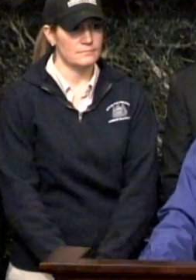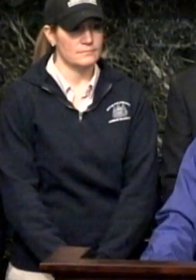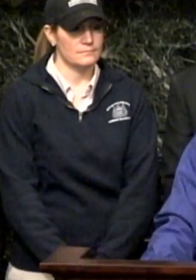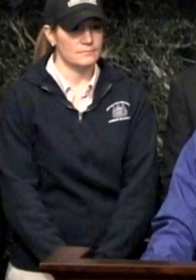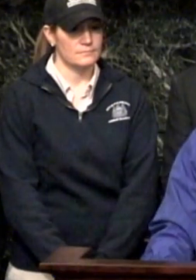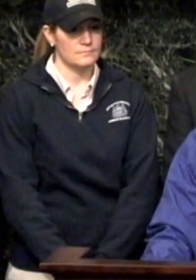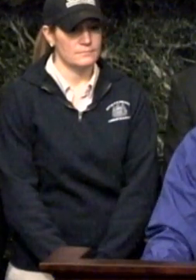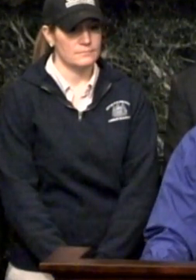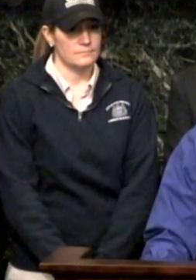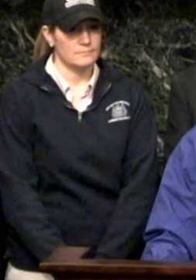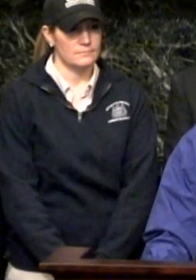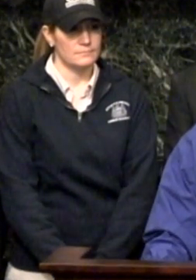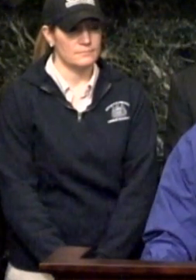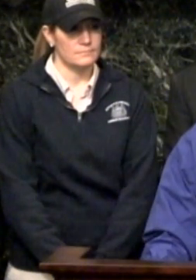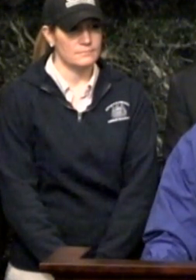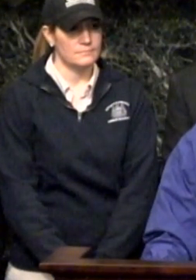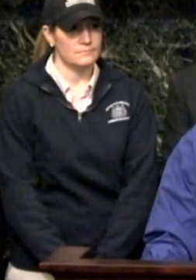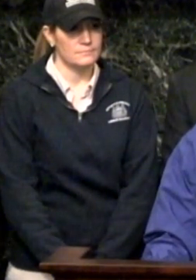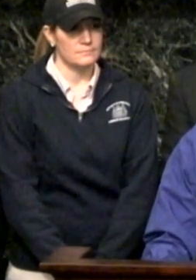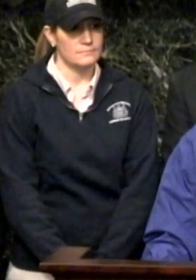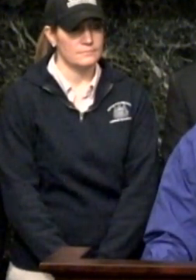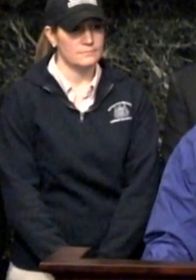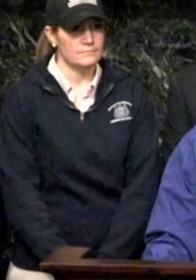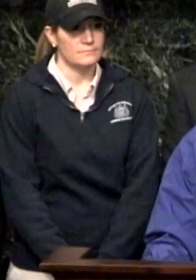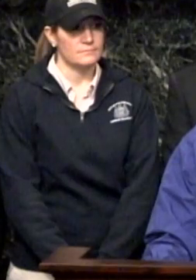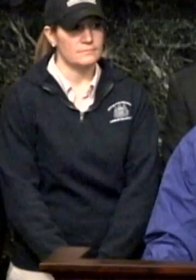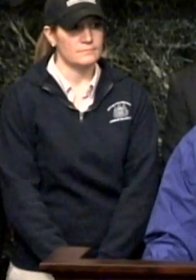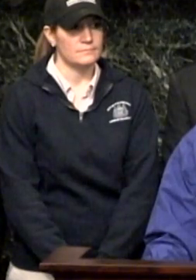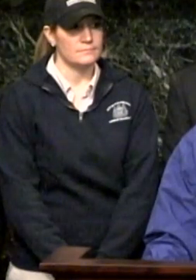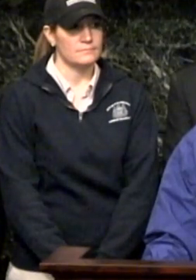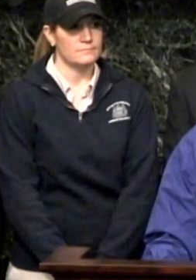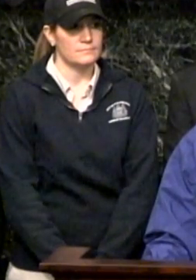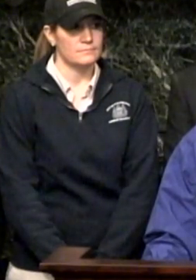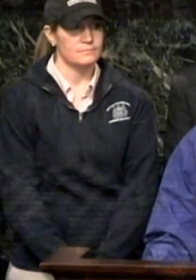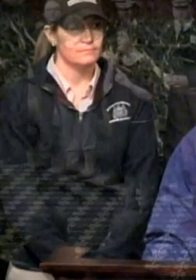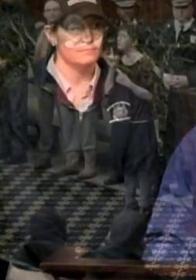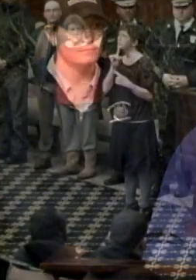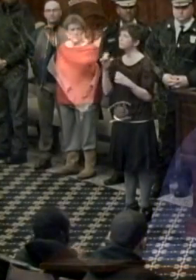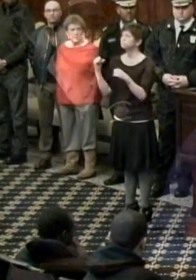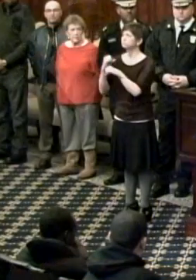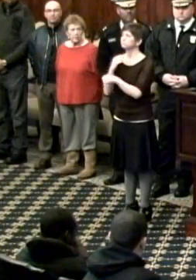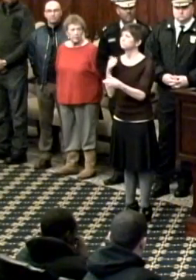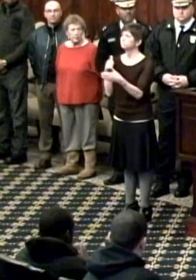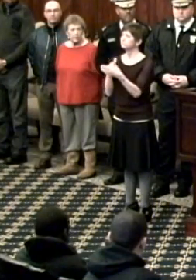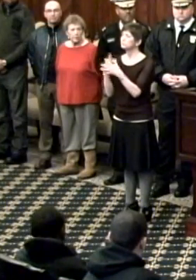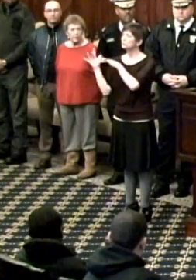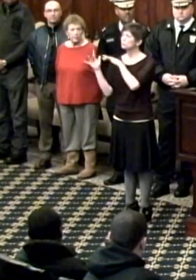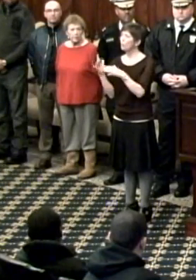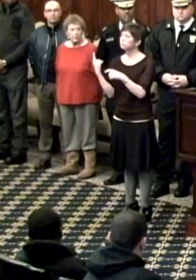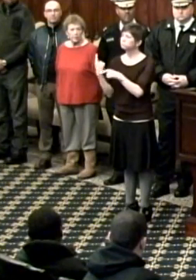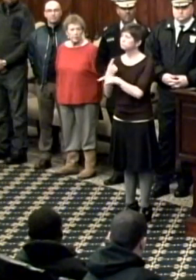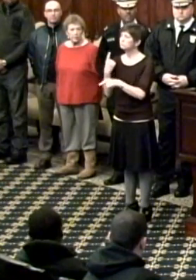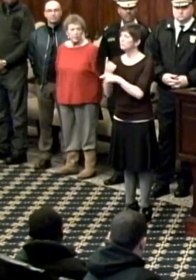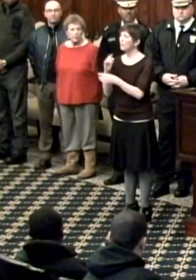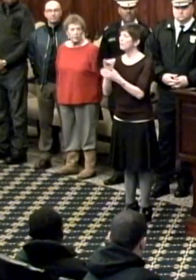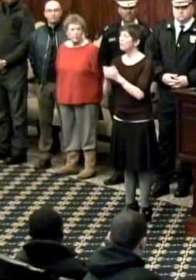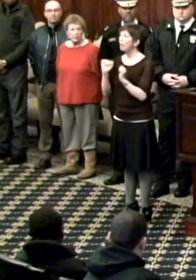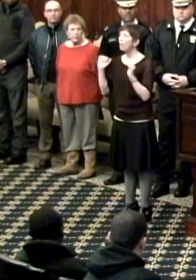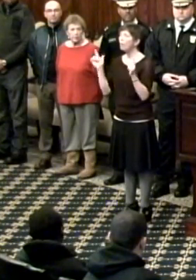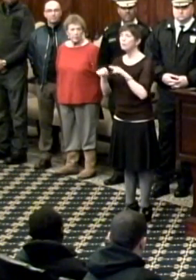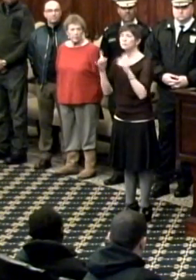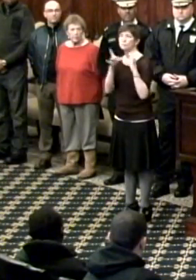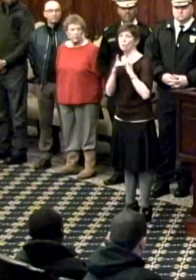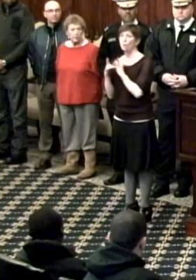by many of our team who fight these kinds of storms on a regular basis, the full array of